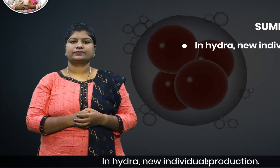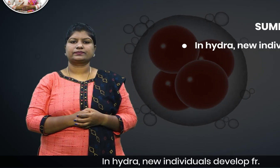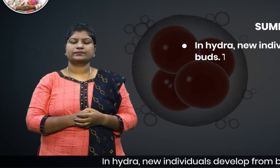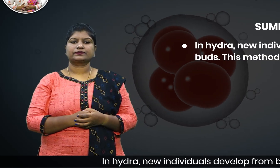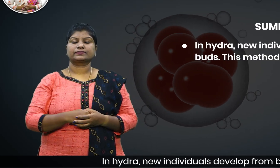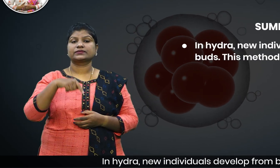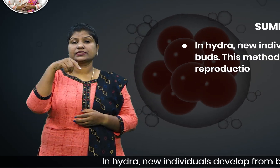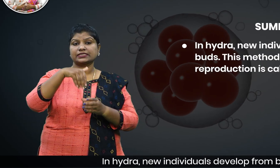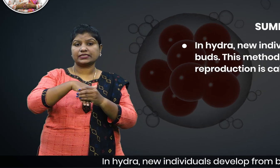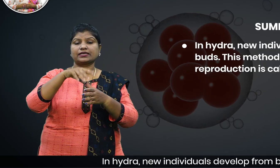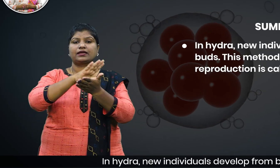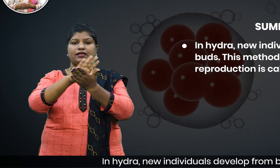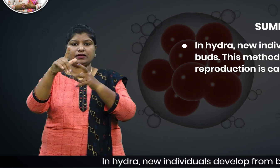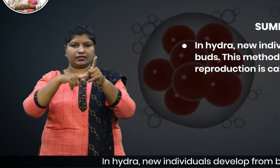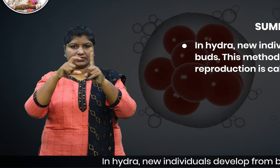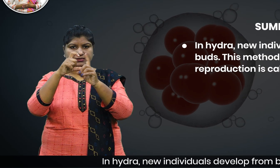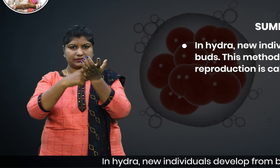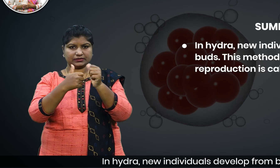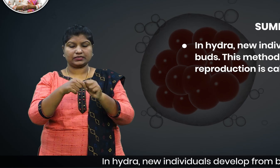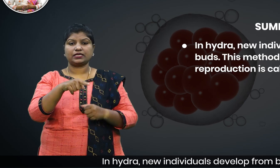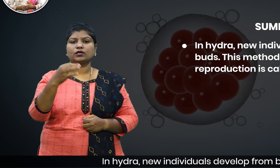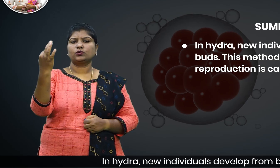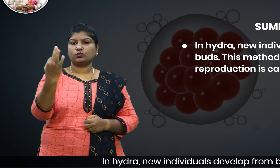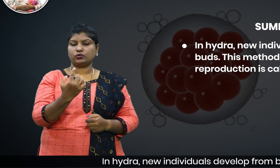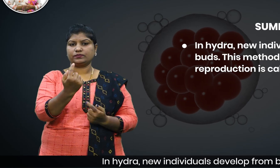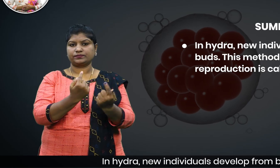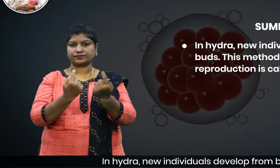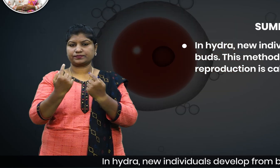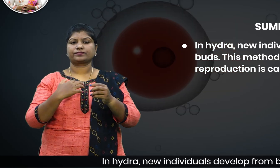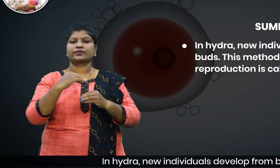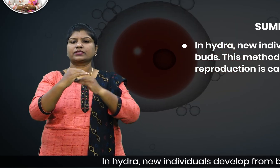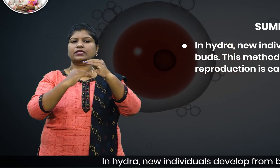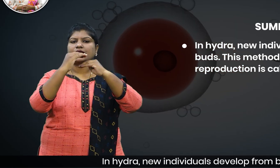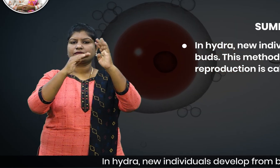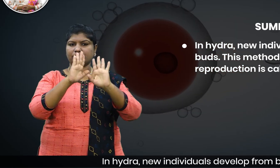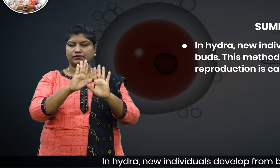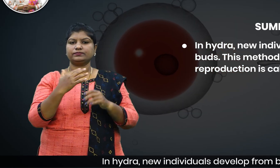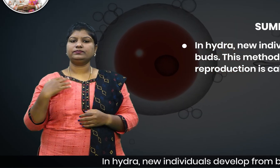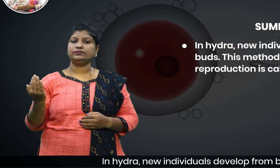In Hydra, new individuals develop from buds.